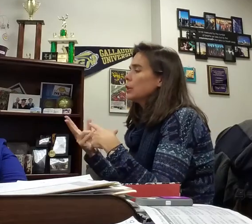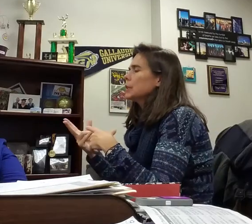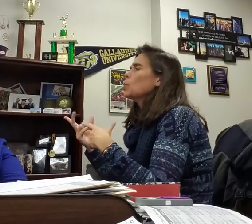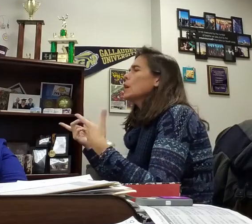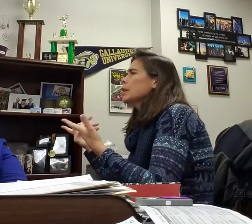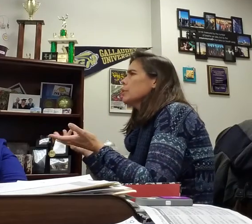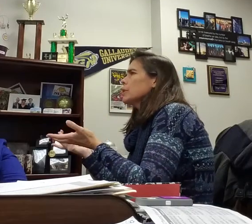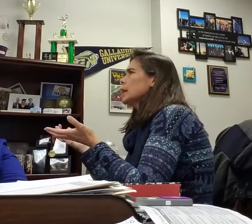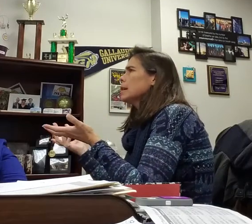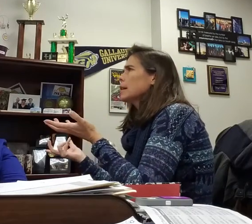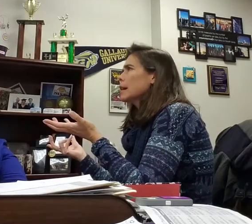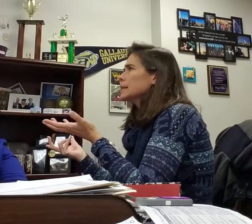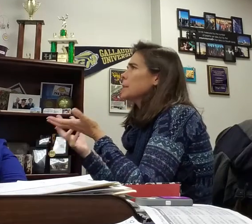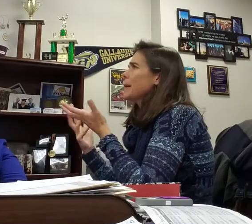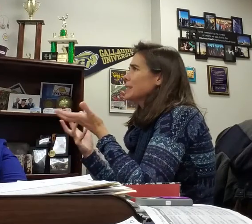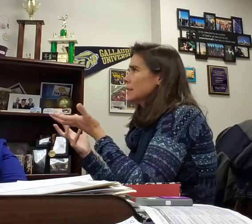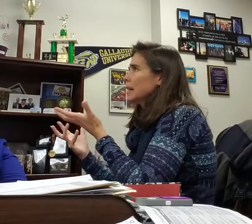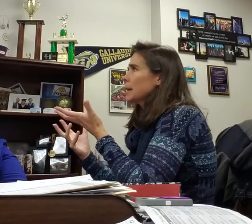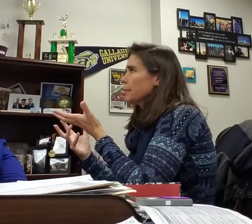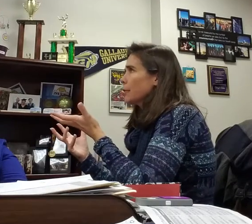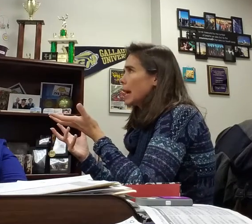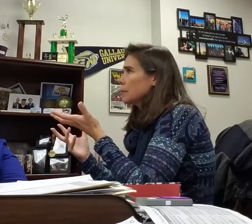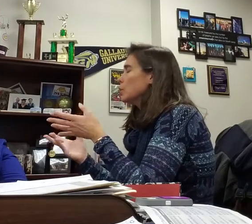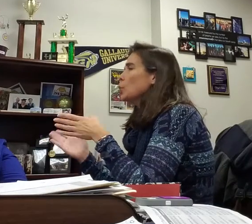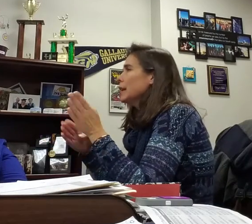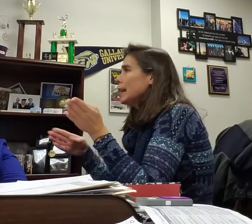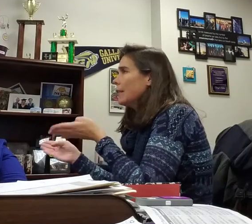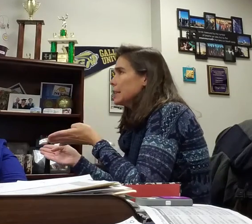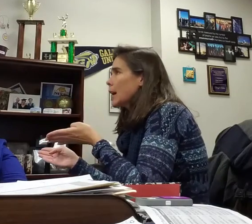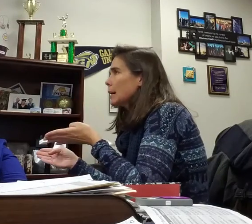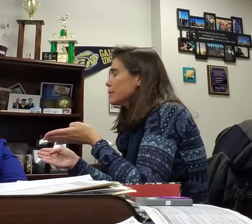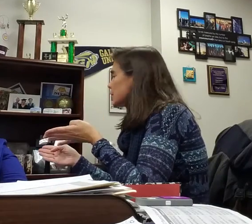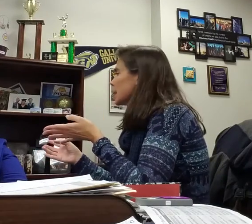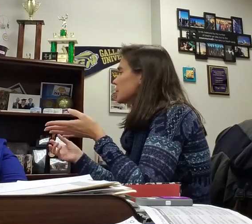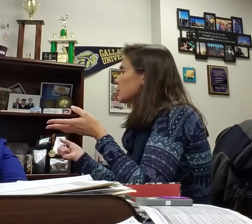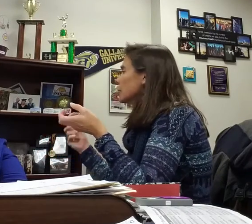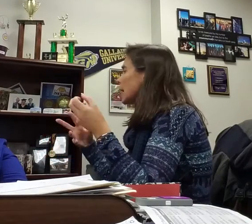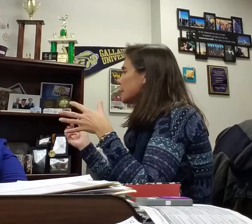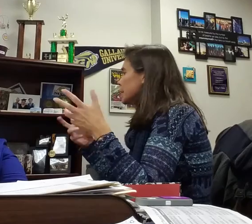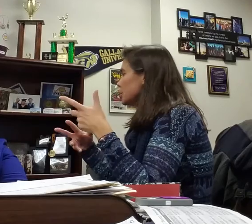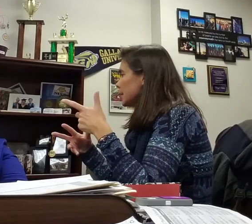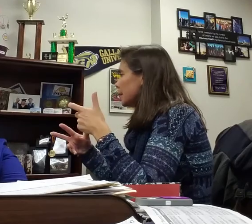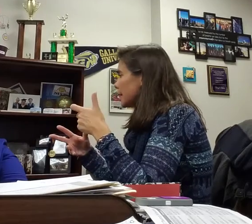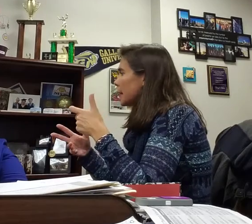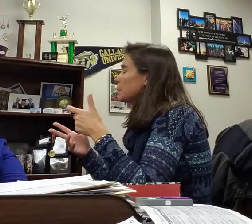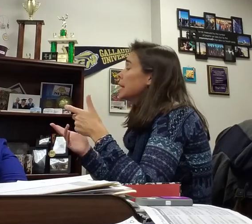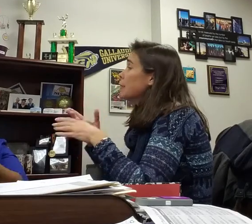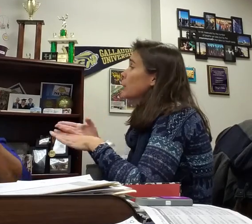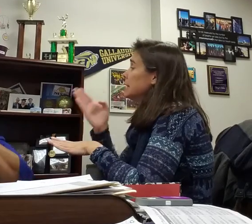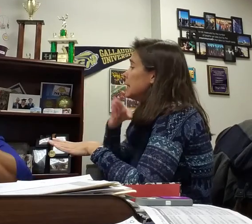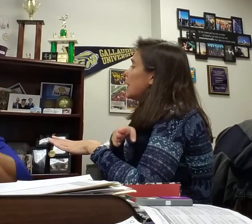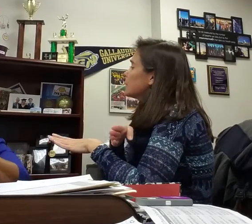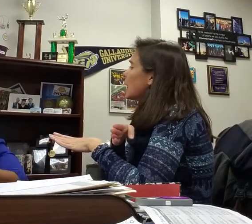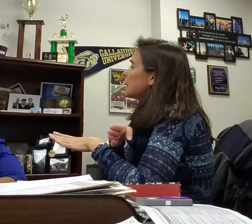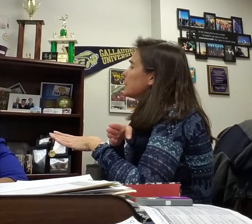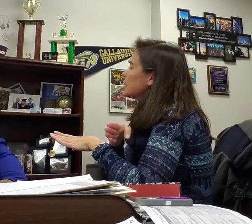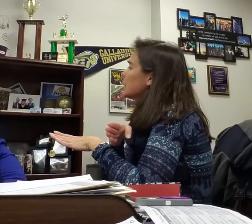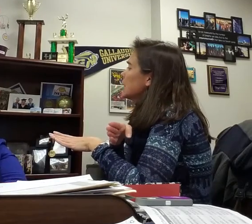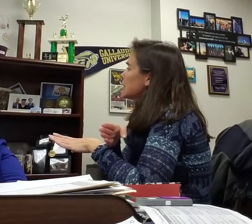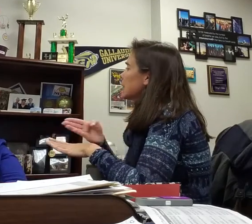voicing. What do you think is the best setup for that? We didn't have any time for setup, so we were kind of pitch hitting at the end. But if we did have time to set up,